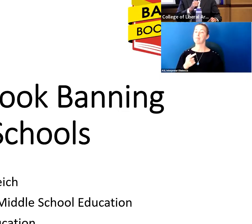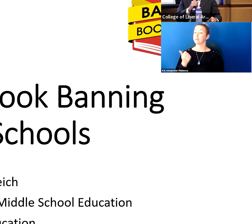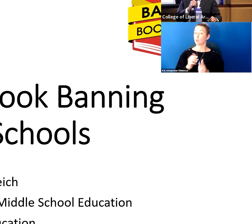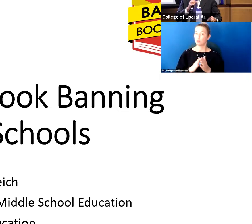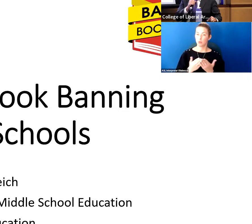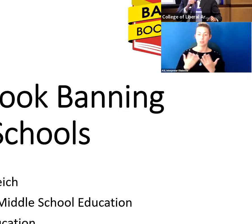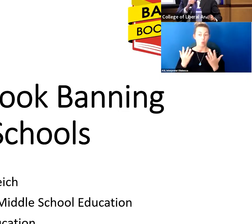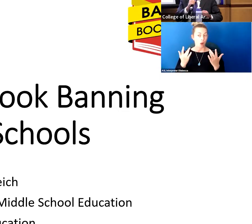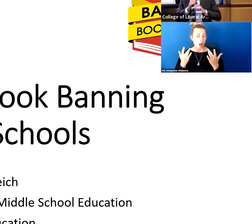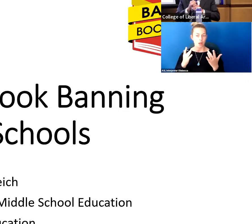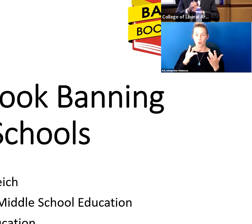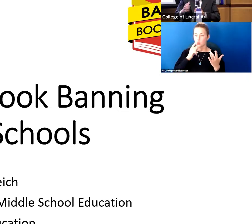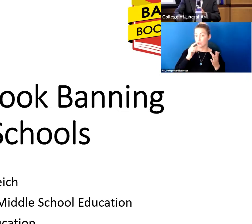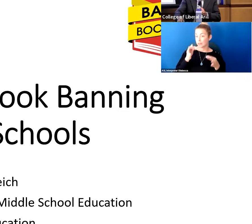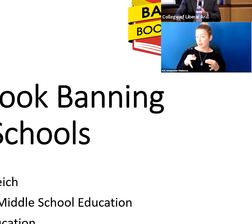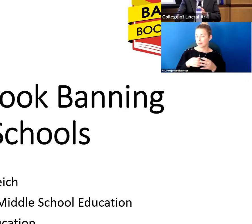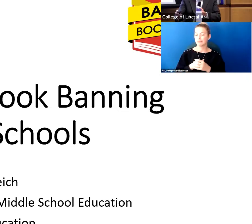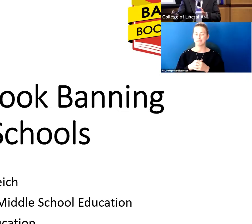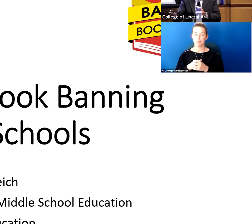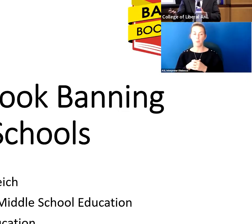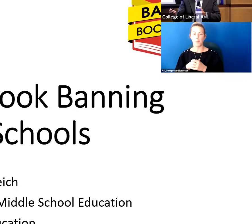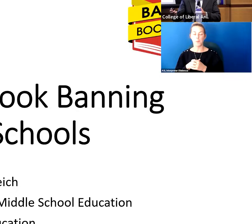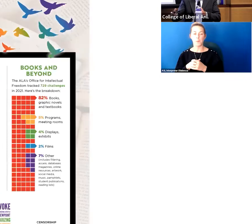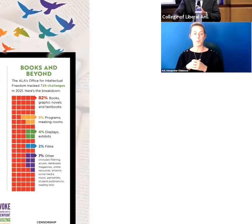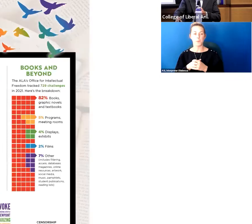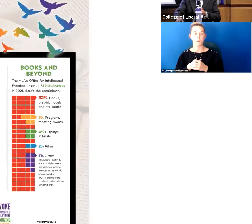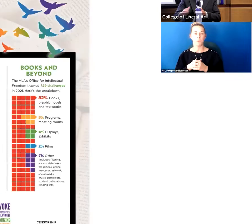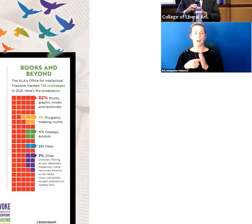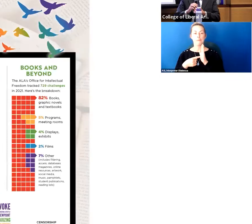by whom? Let's take a quick look.